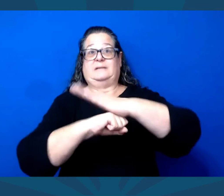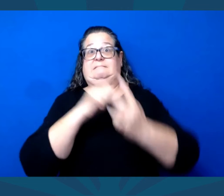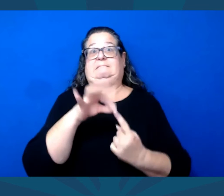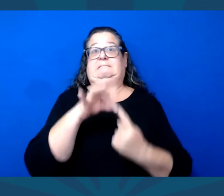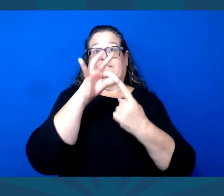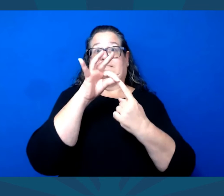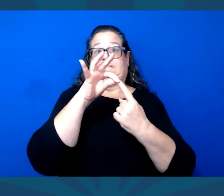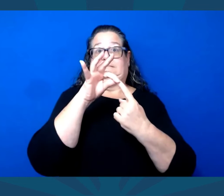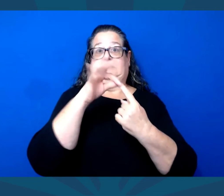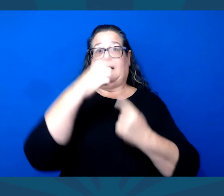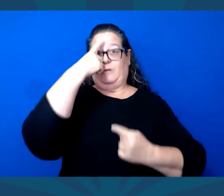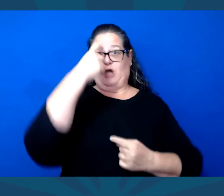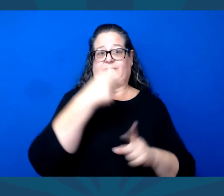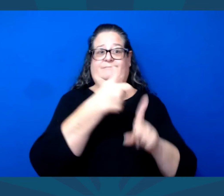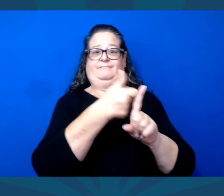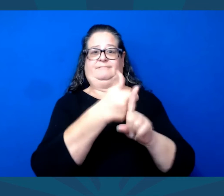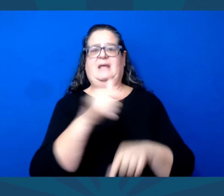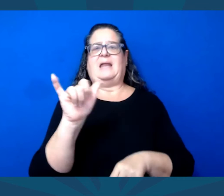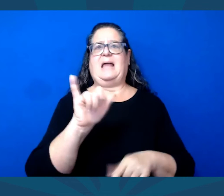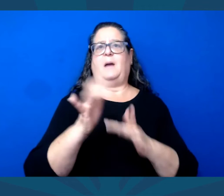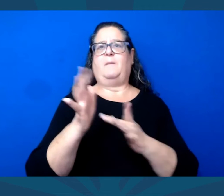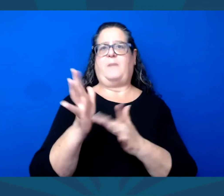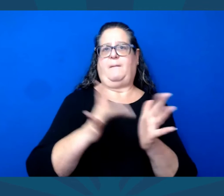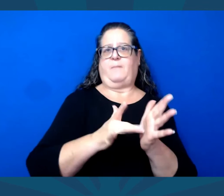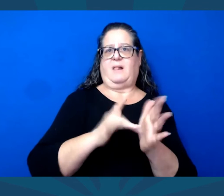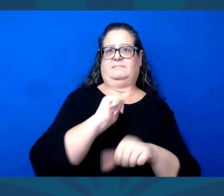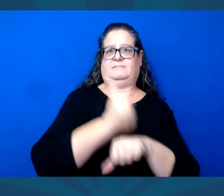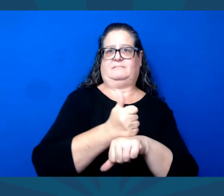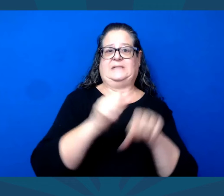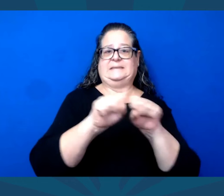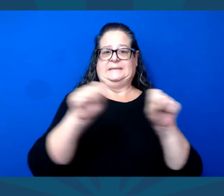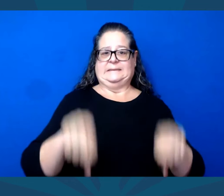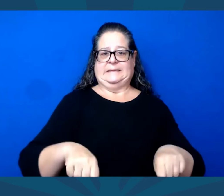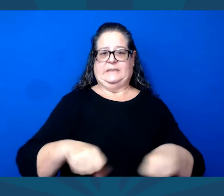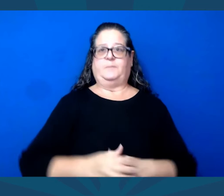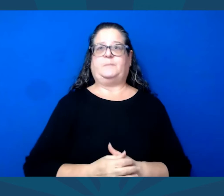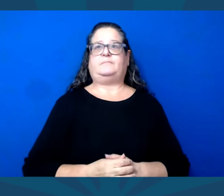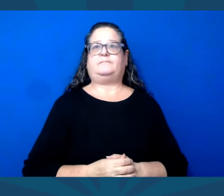The Republican Party platform is exceptional because it is